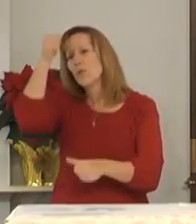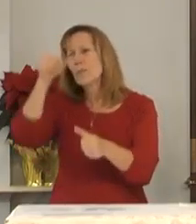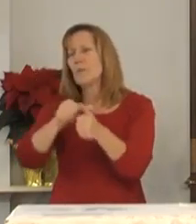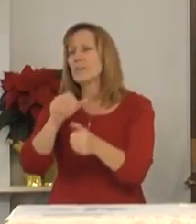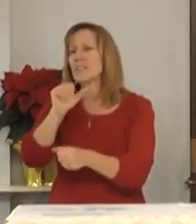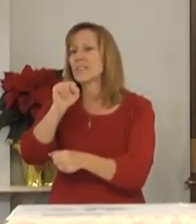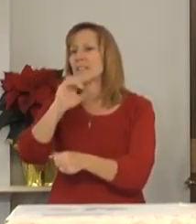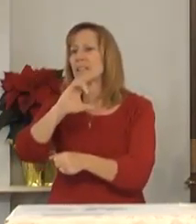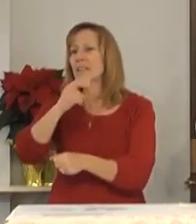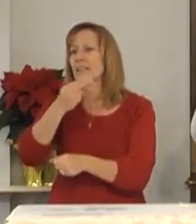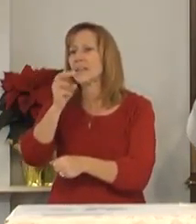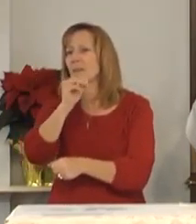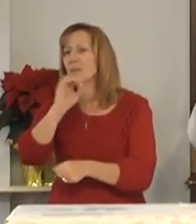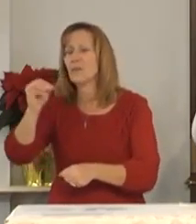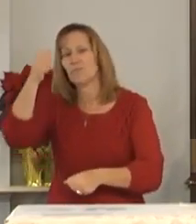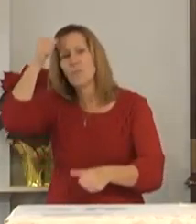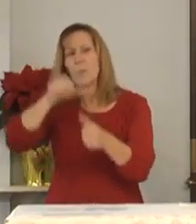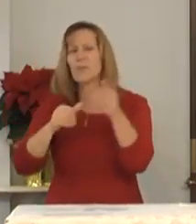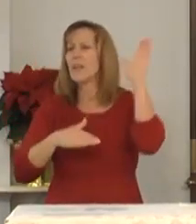remembers the Shmoo?